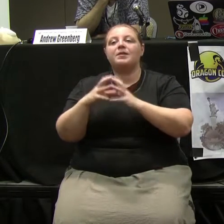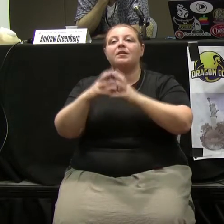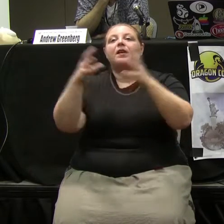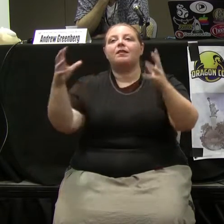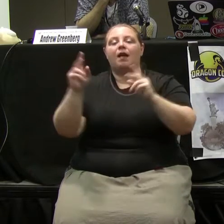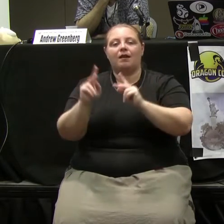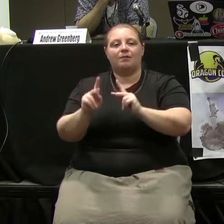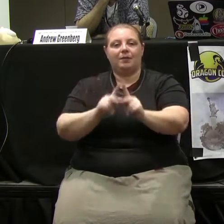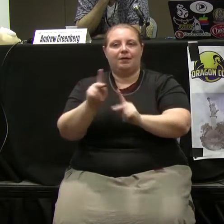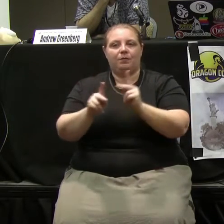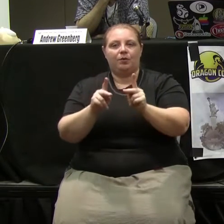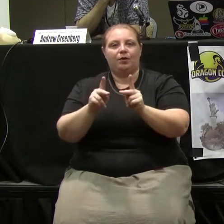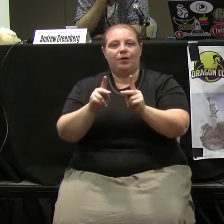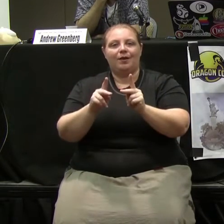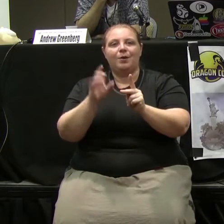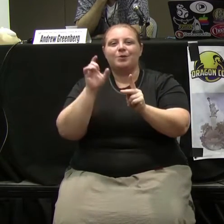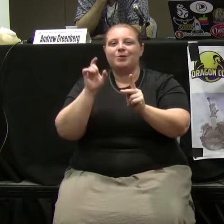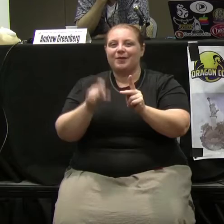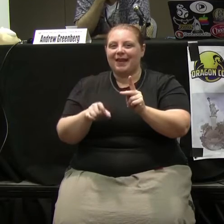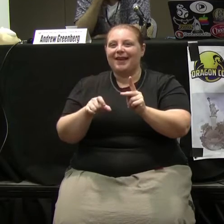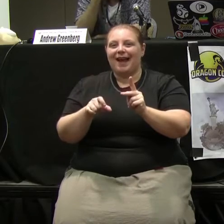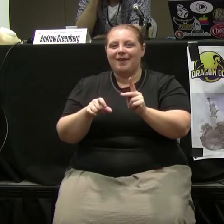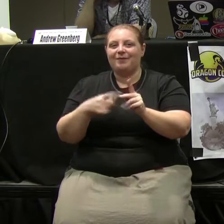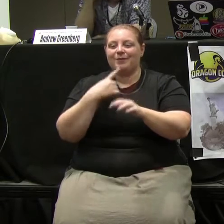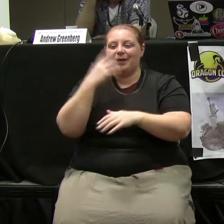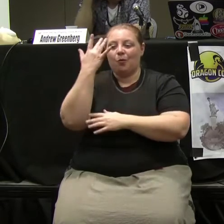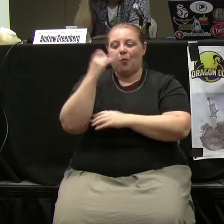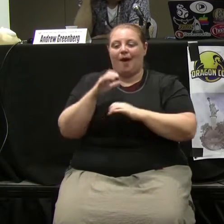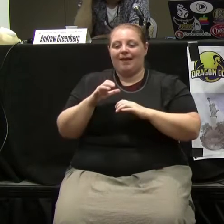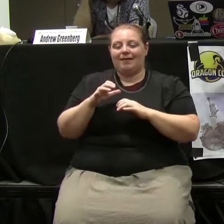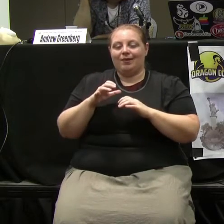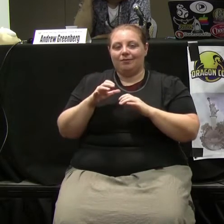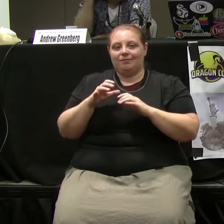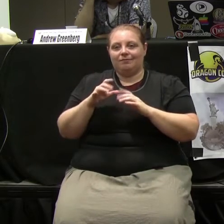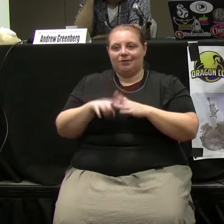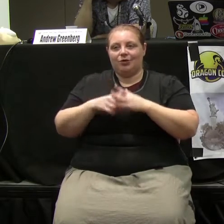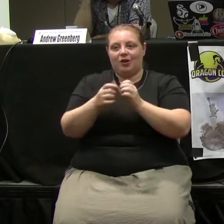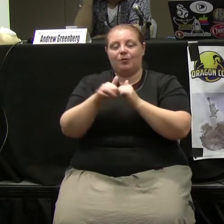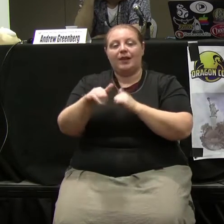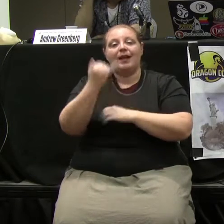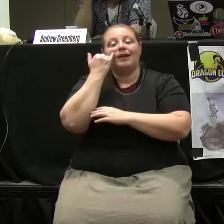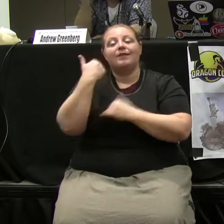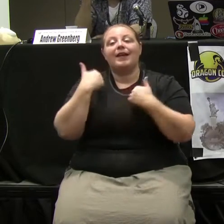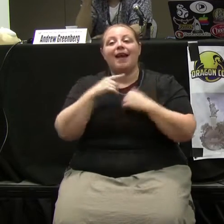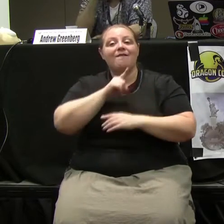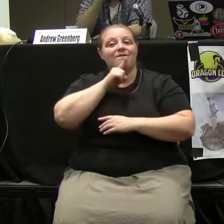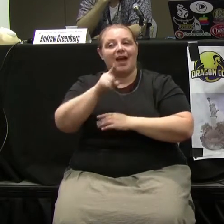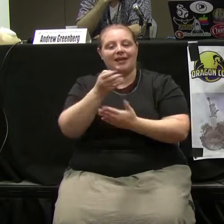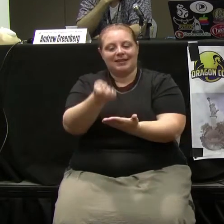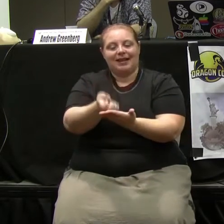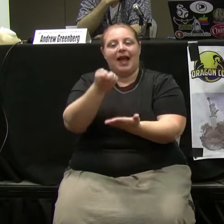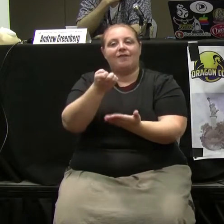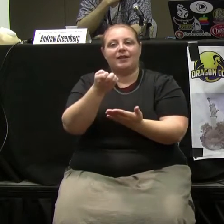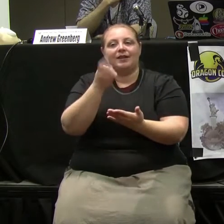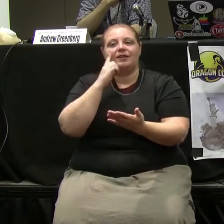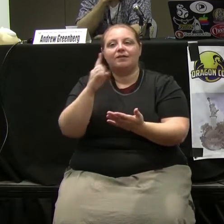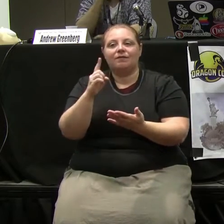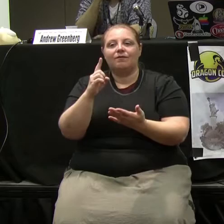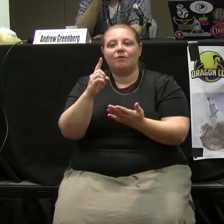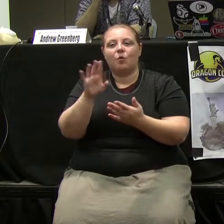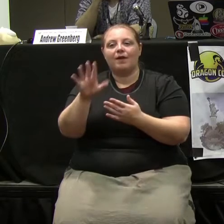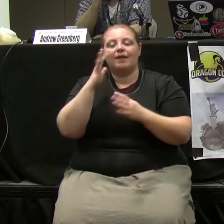their actions to everybody else that they represent. And if they have real solid facts and evidence to make those